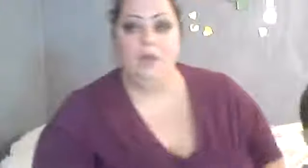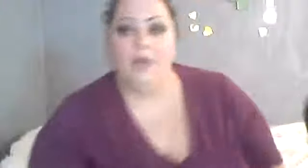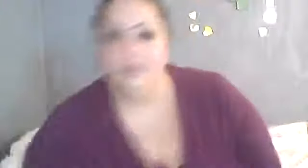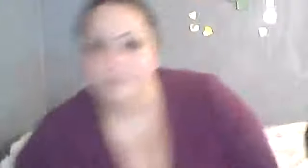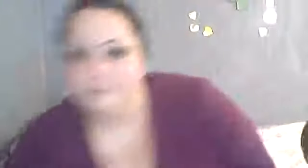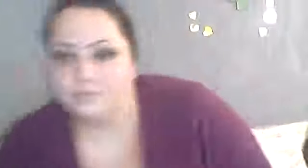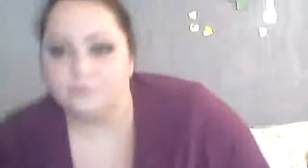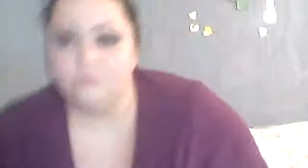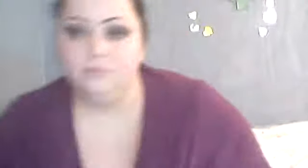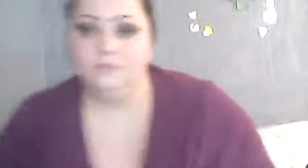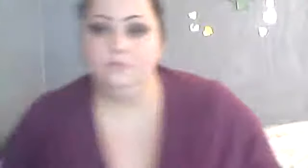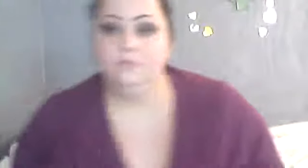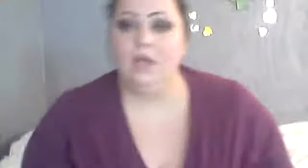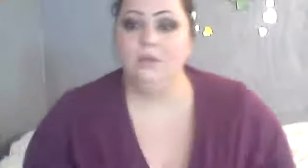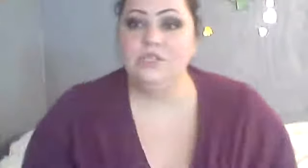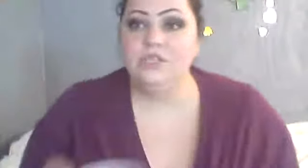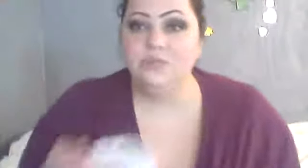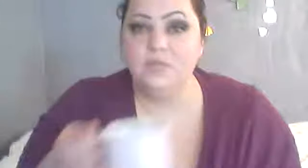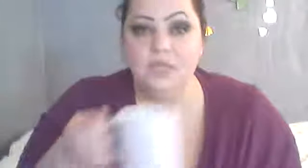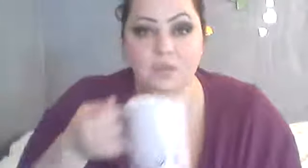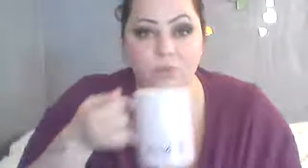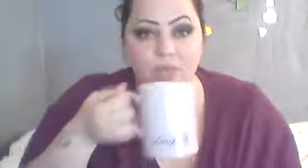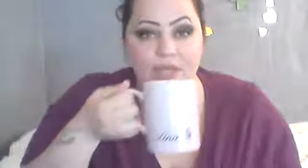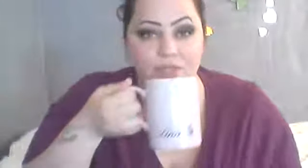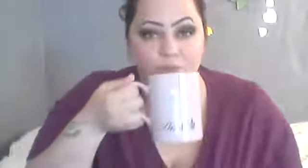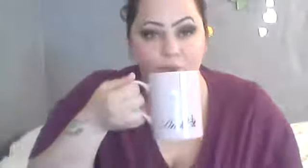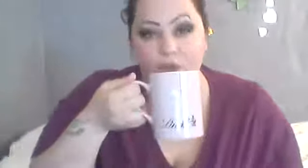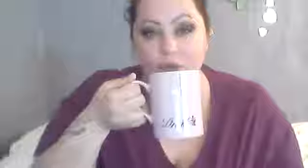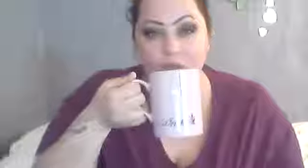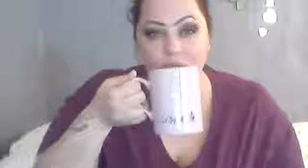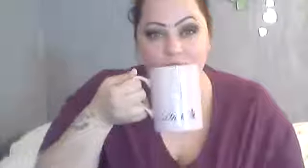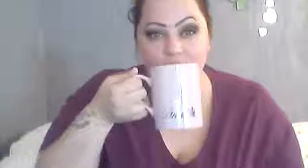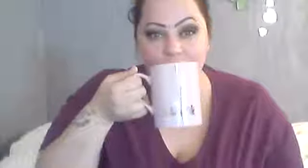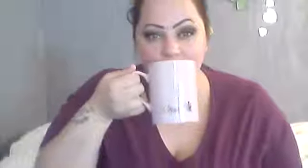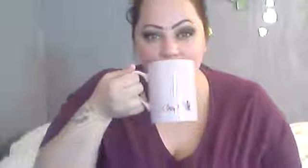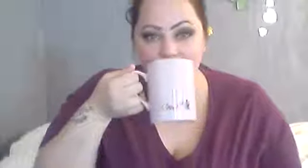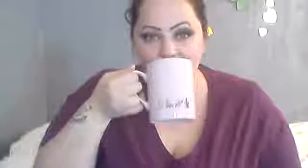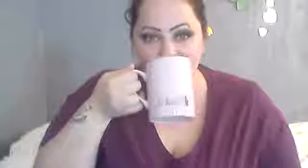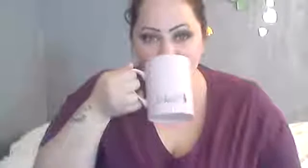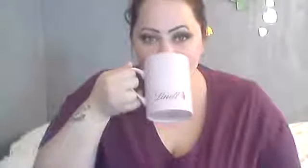Okay. I wish this was a little more like Zoom, or I knew how to use it a little better,